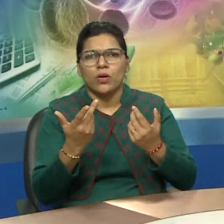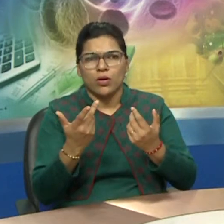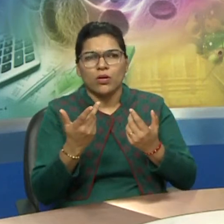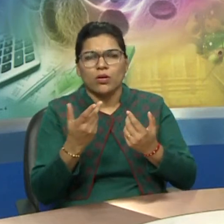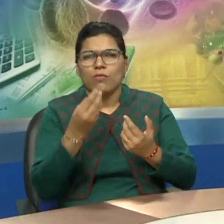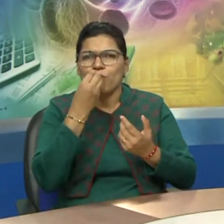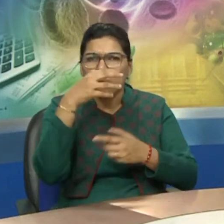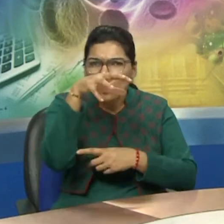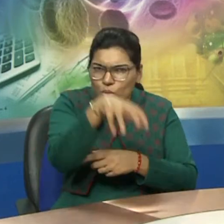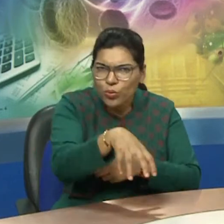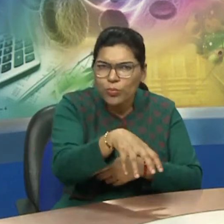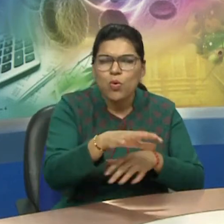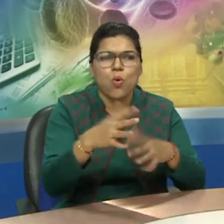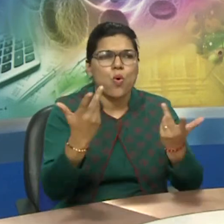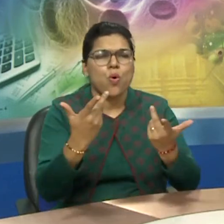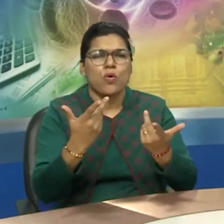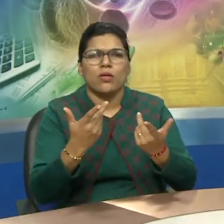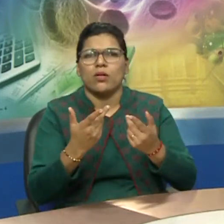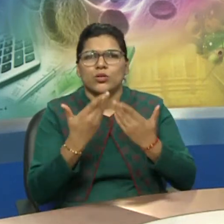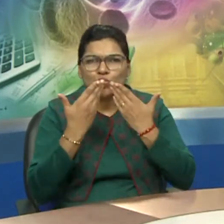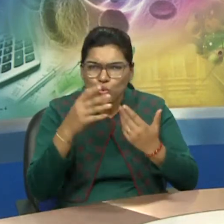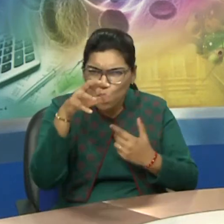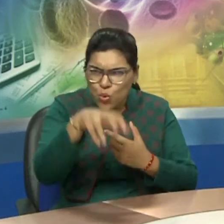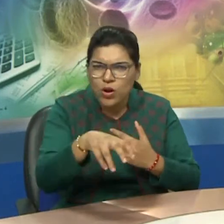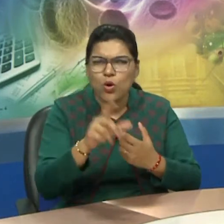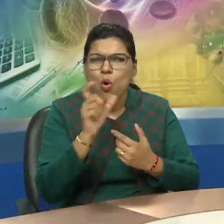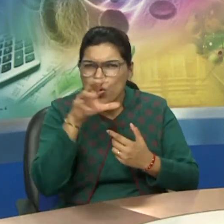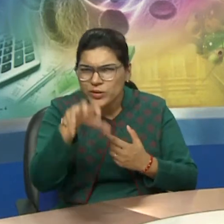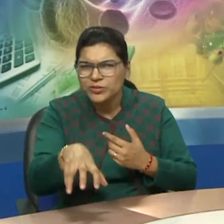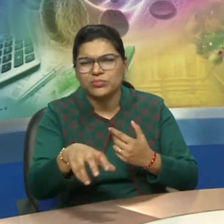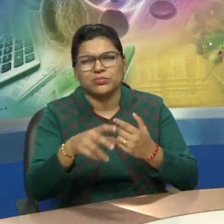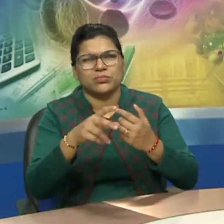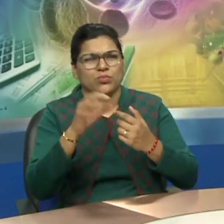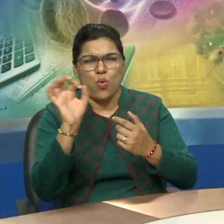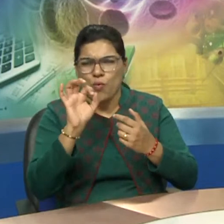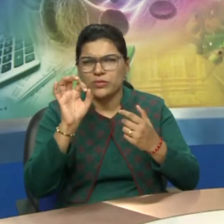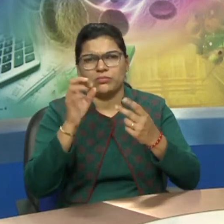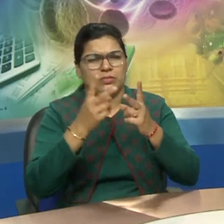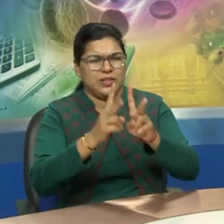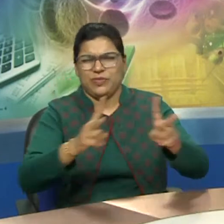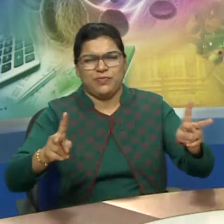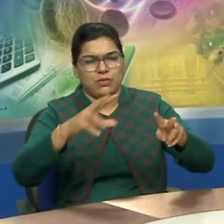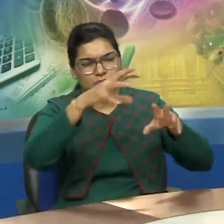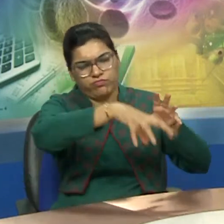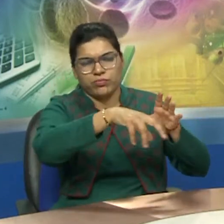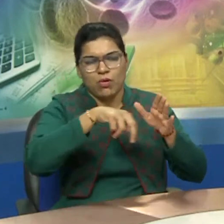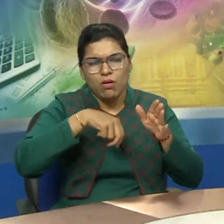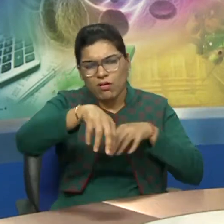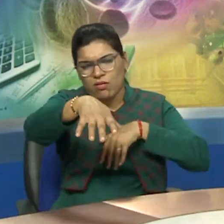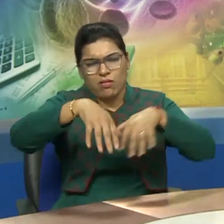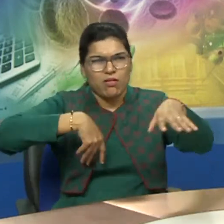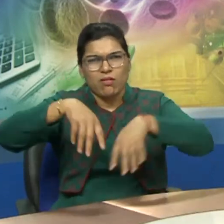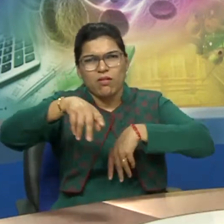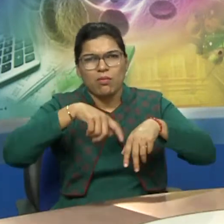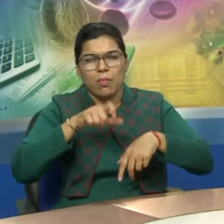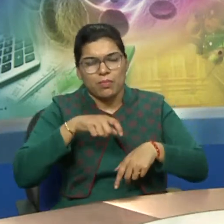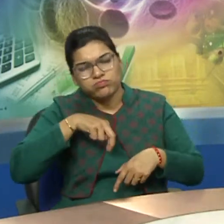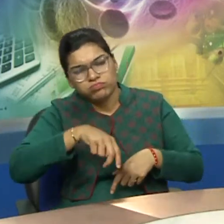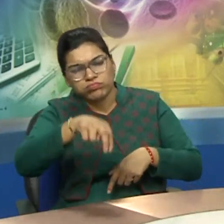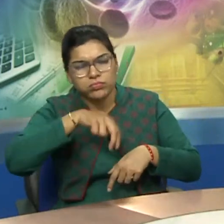Passers-by are all those people who are in our surrounding. A person who is walking on the road, beside a